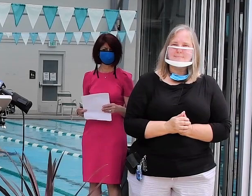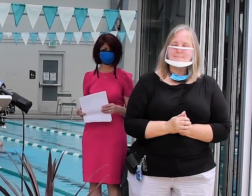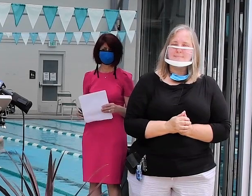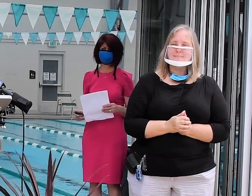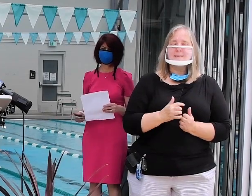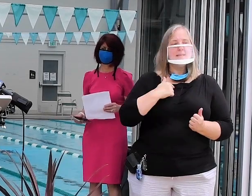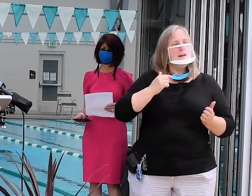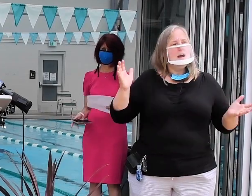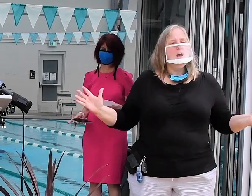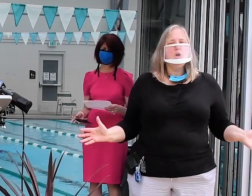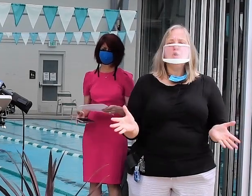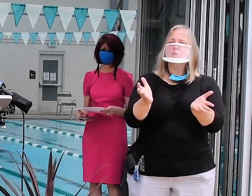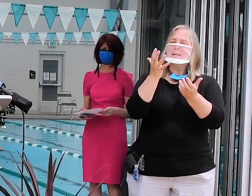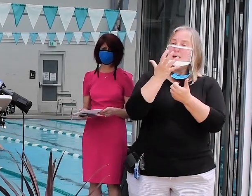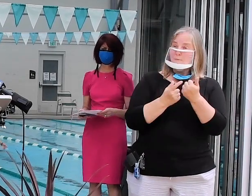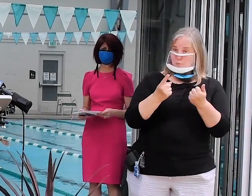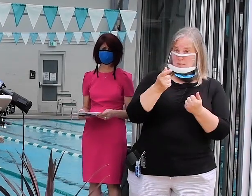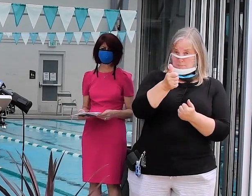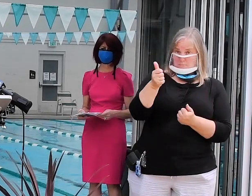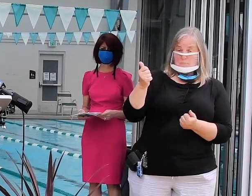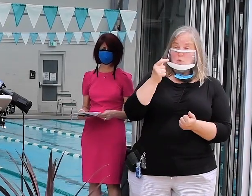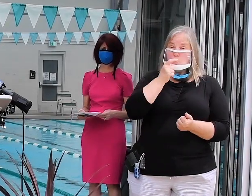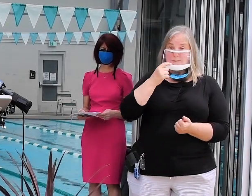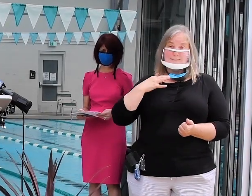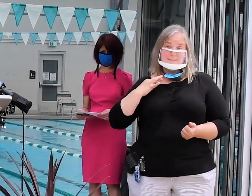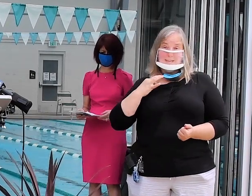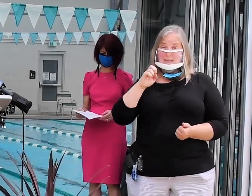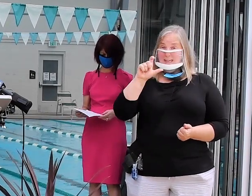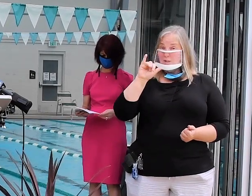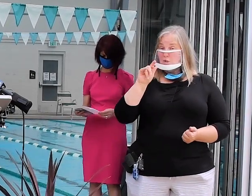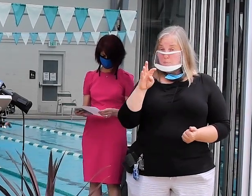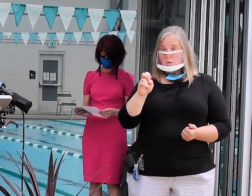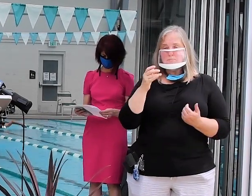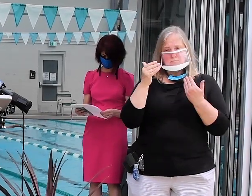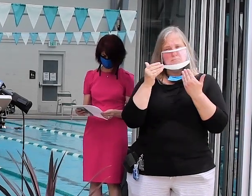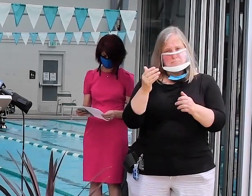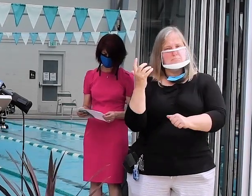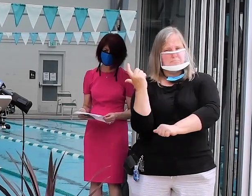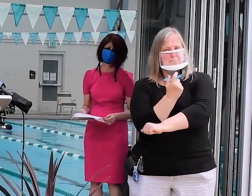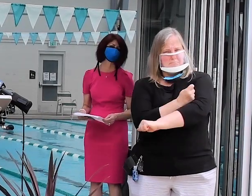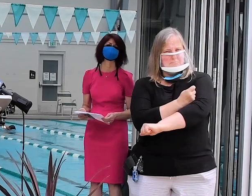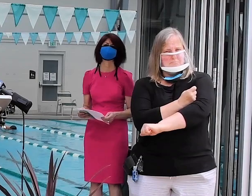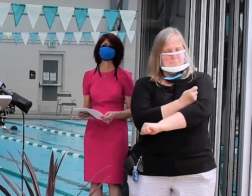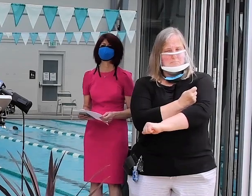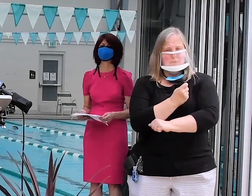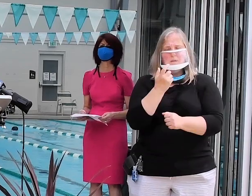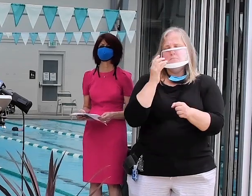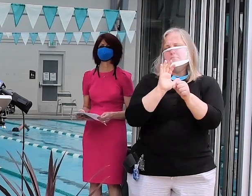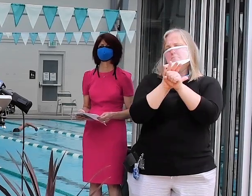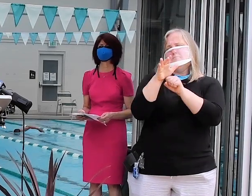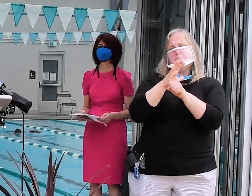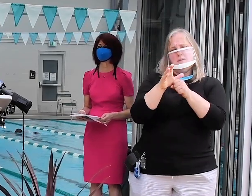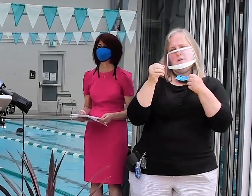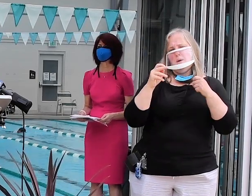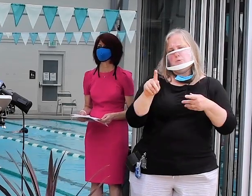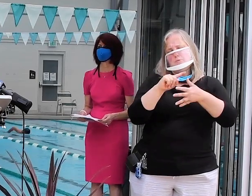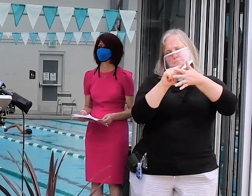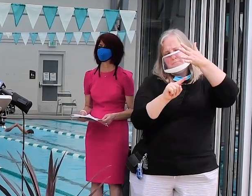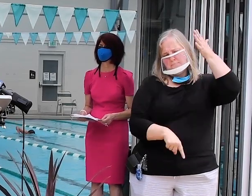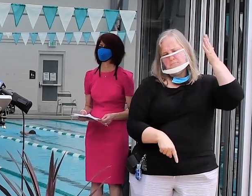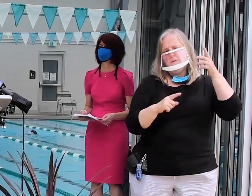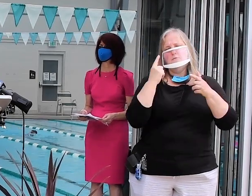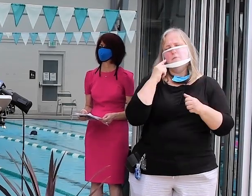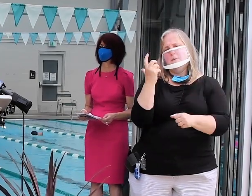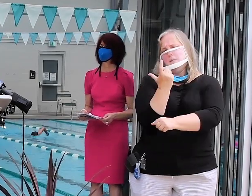I encourage everyone that is eligible to get the vaccine. There are an abundance of opportunities now to get